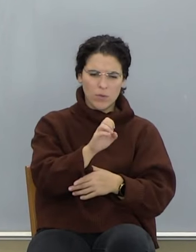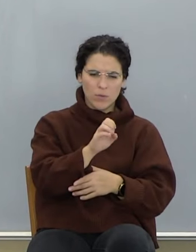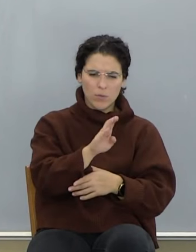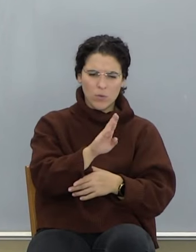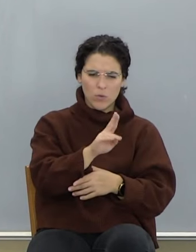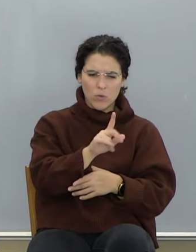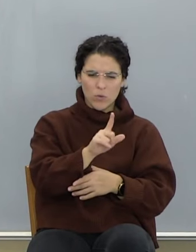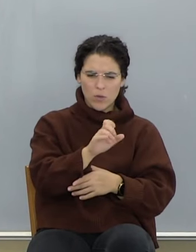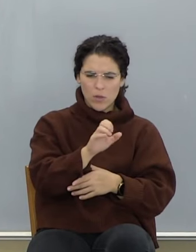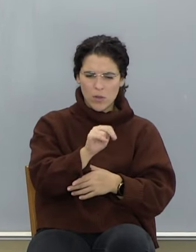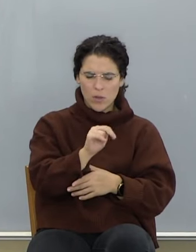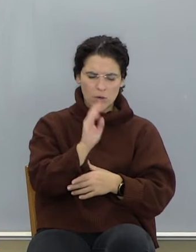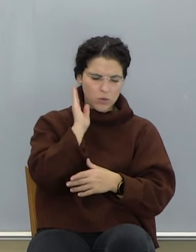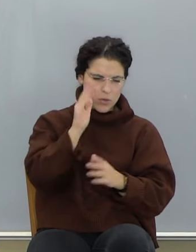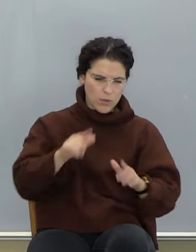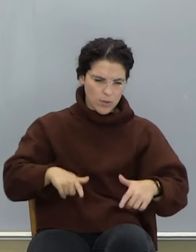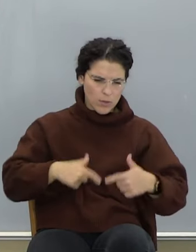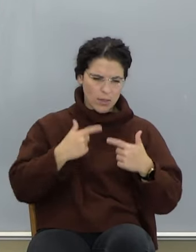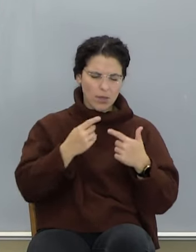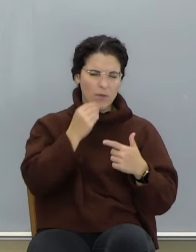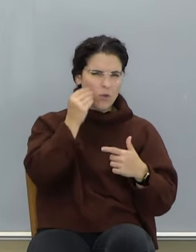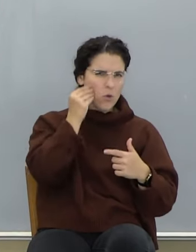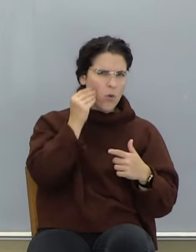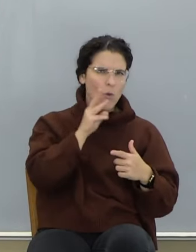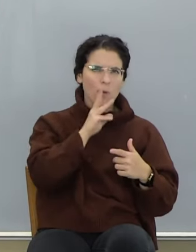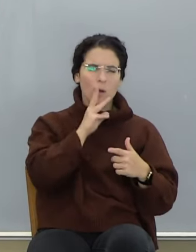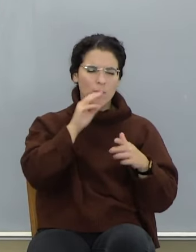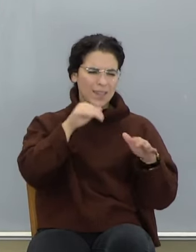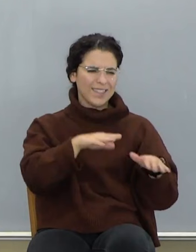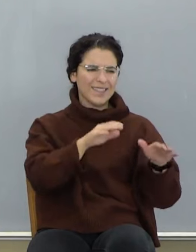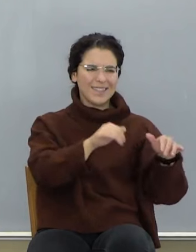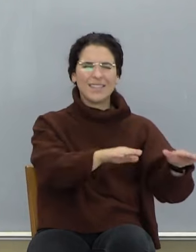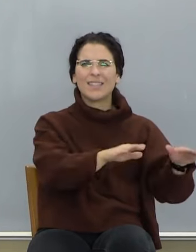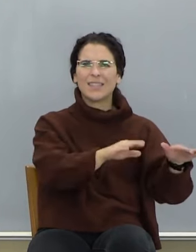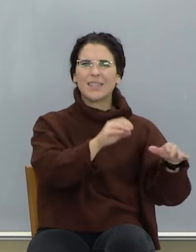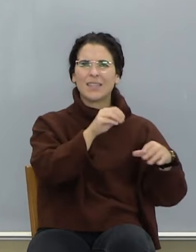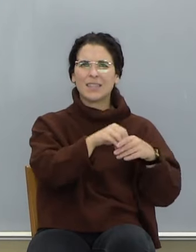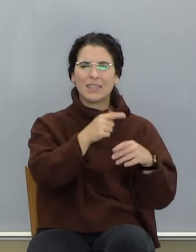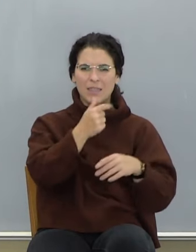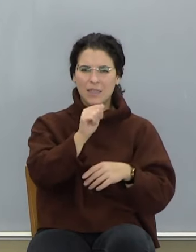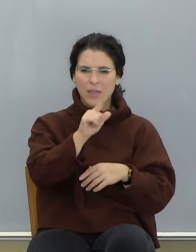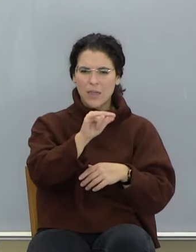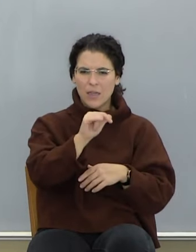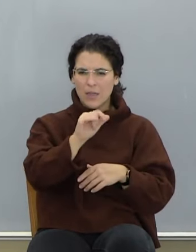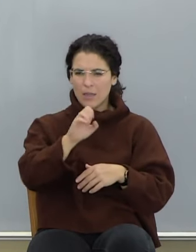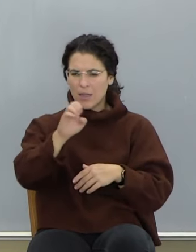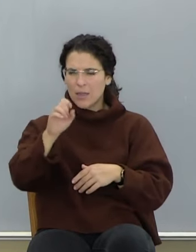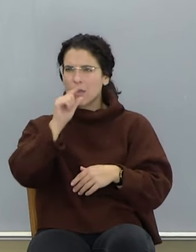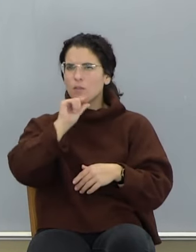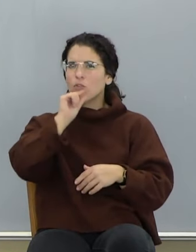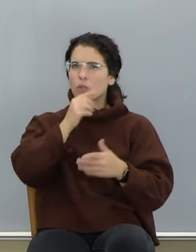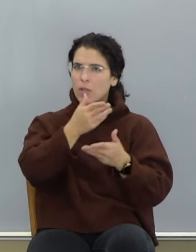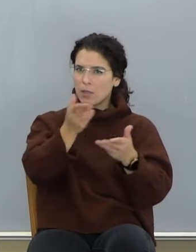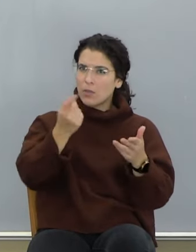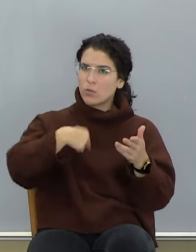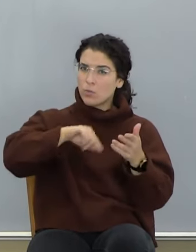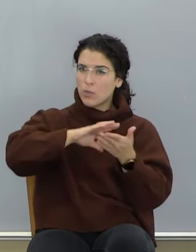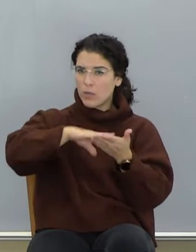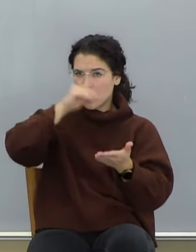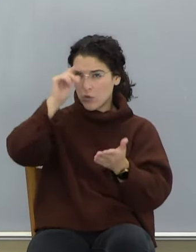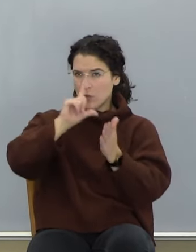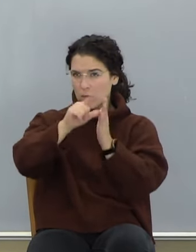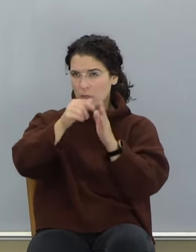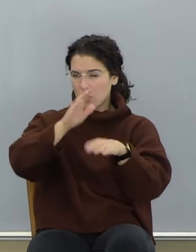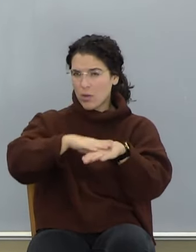shall dwell at the haven of the sea. Zebulun is in Galilee of the Gentiles, as we learn later on in the